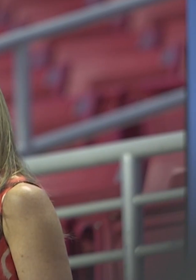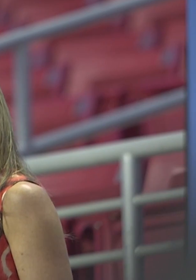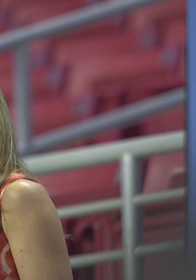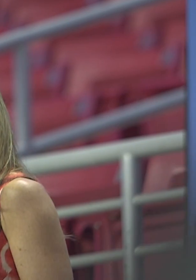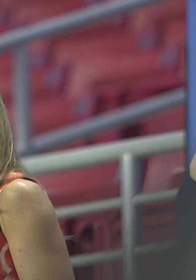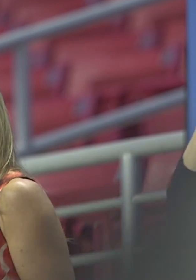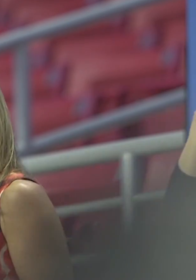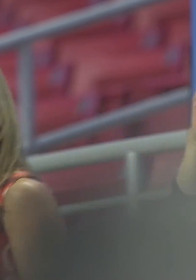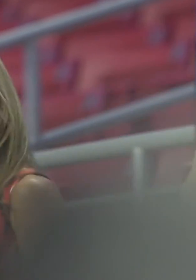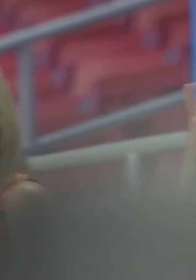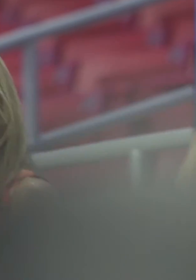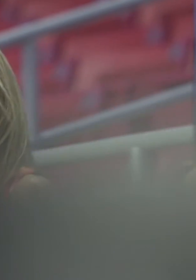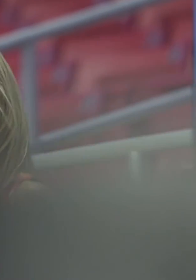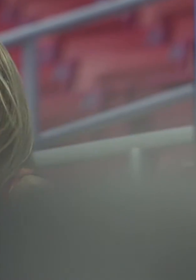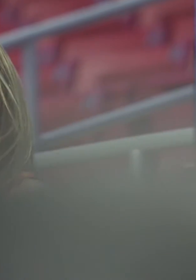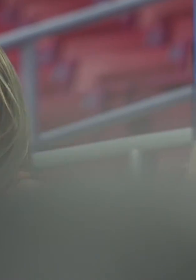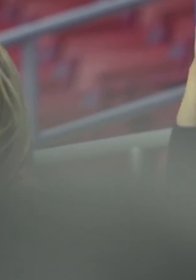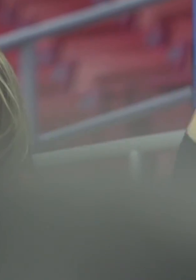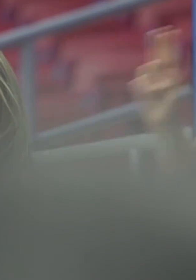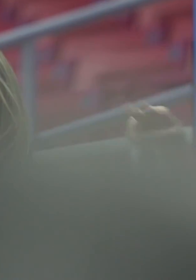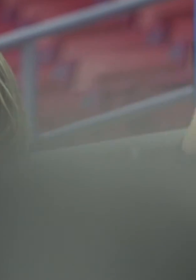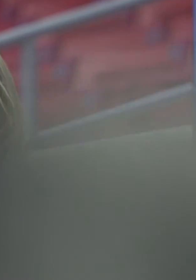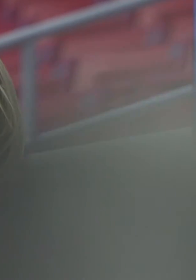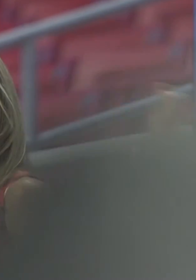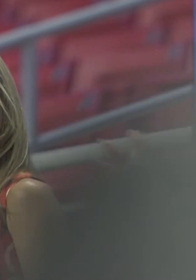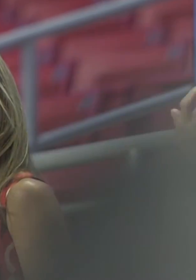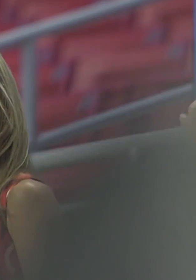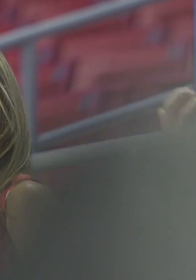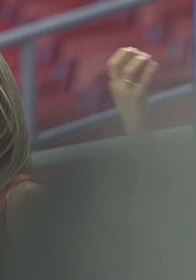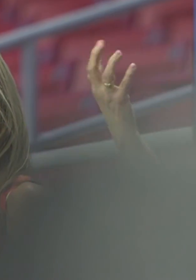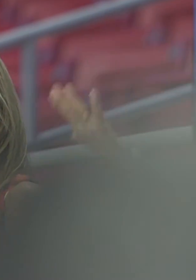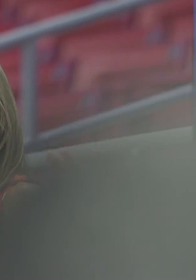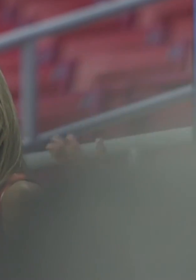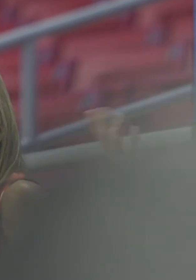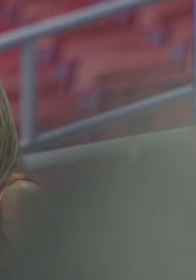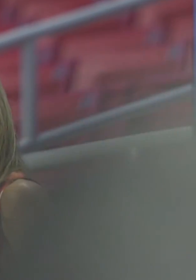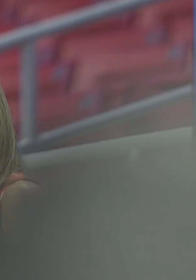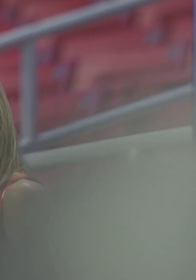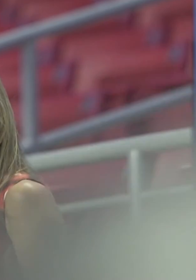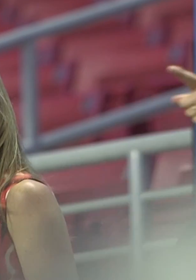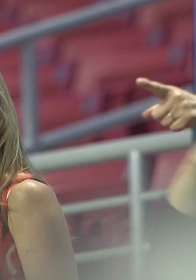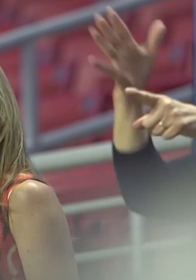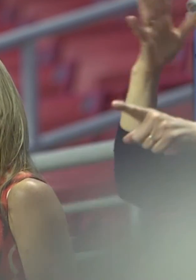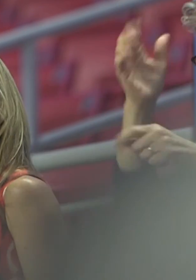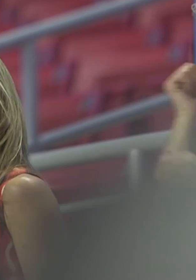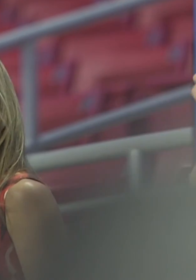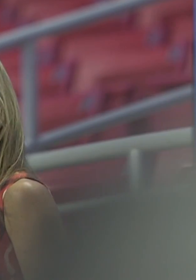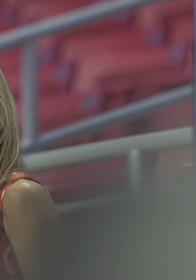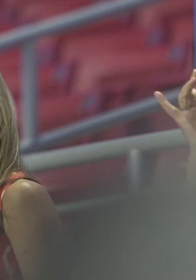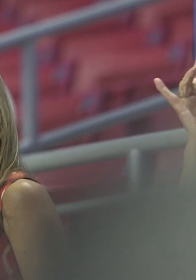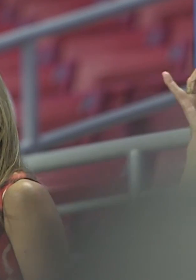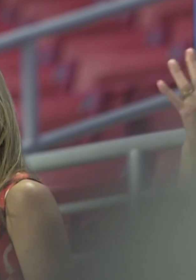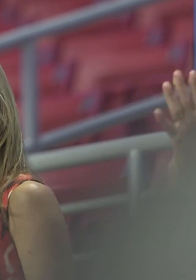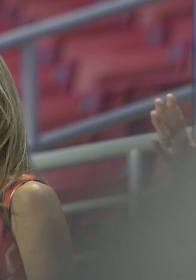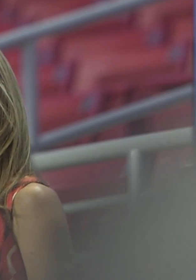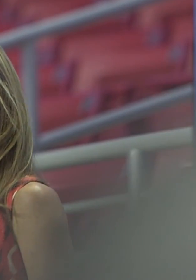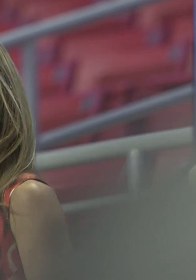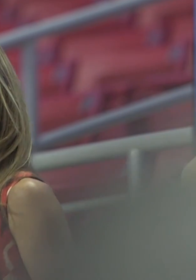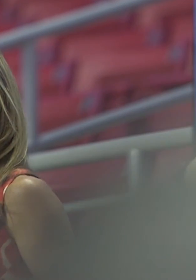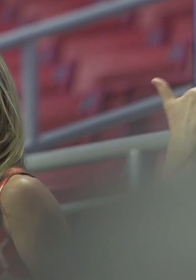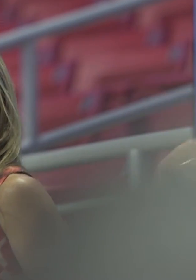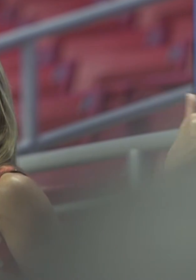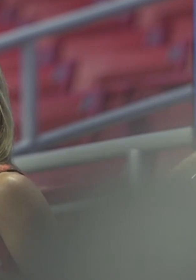Foundation. It's such an honor for me to be up here today, and to work with my dad every day is the greatest joy in my life.